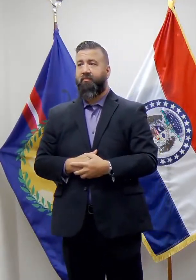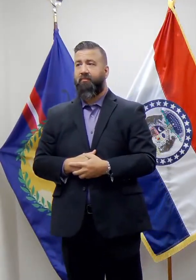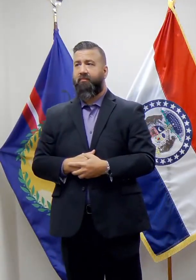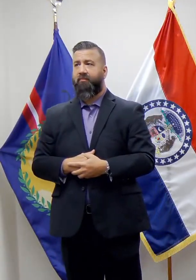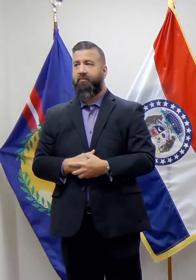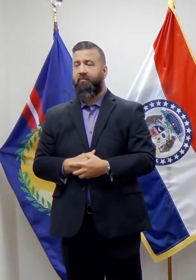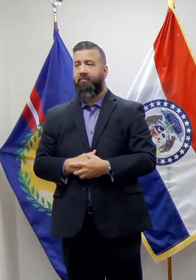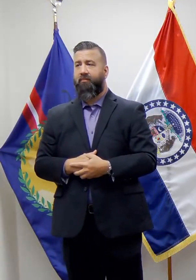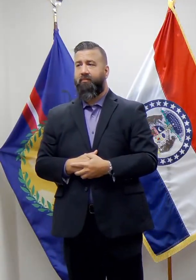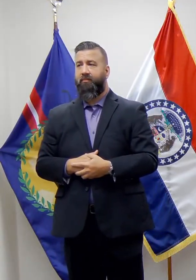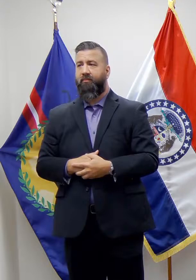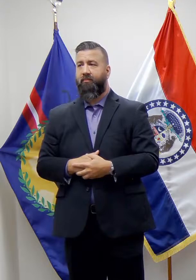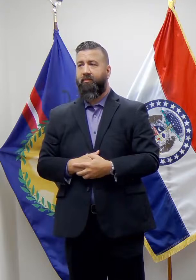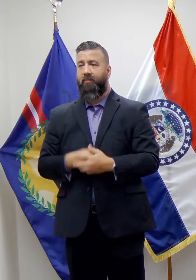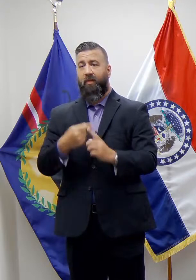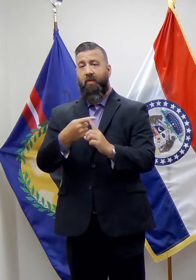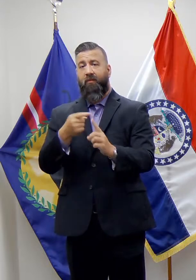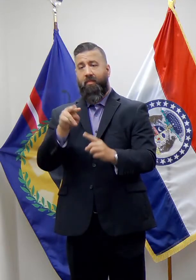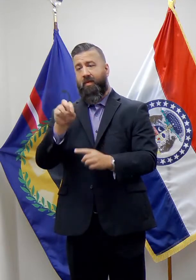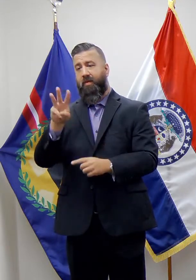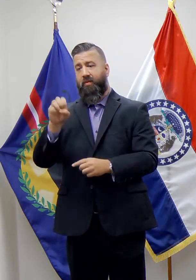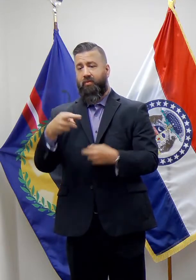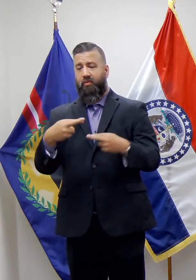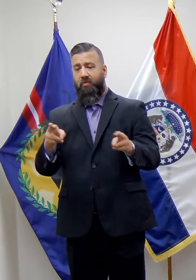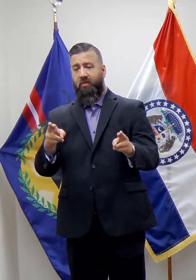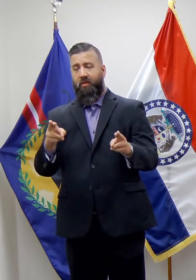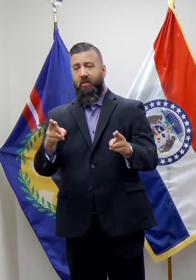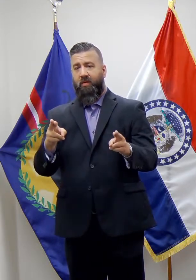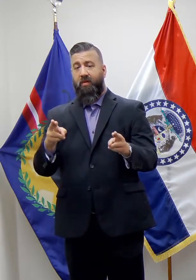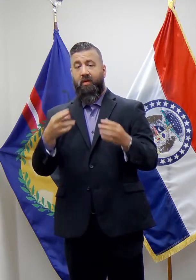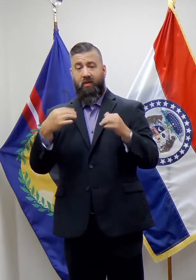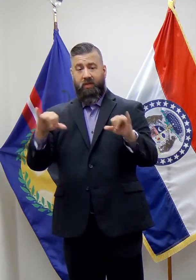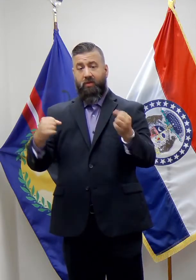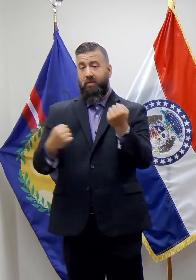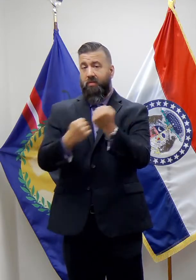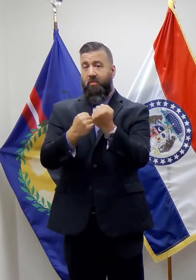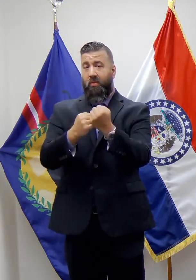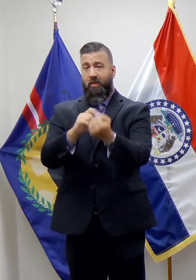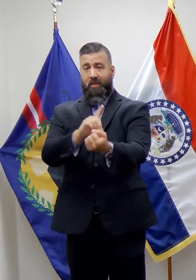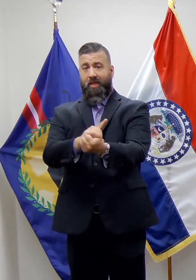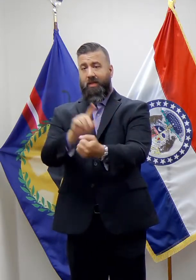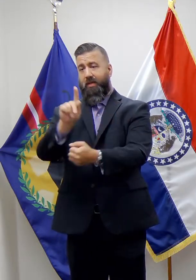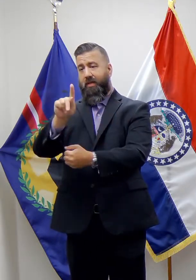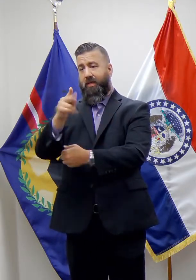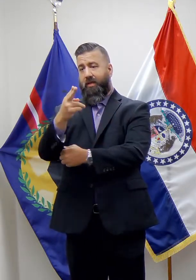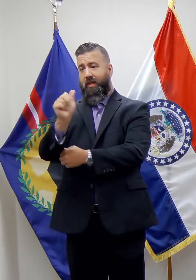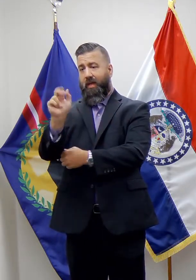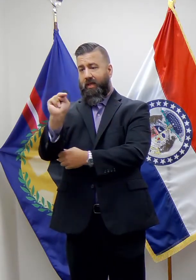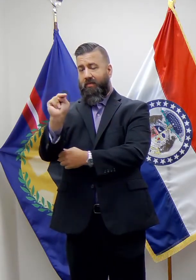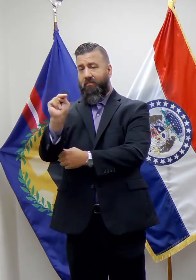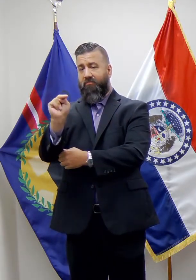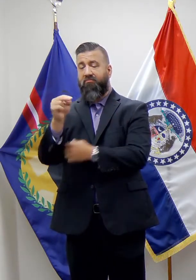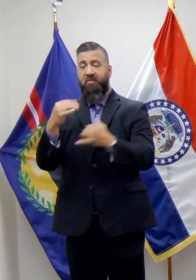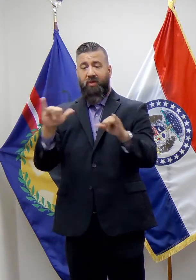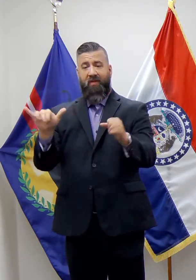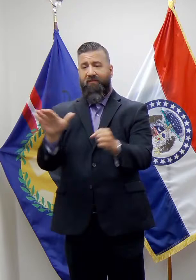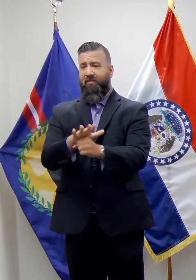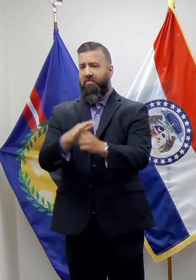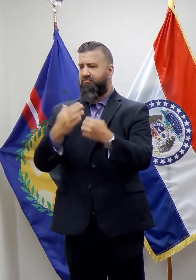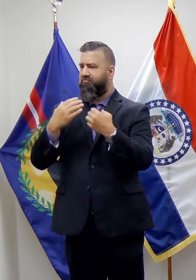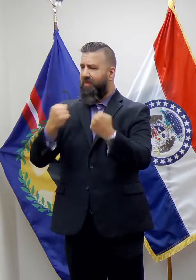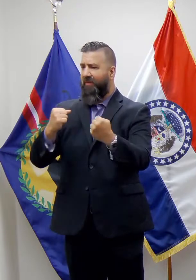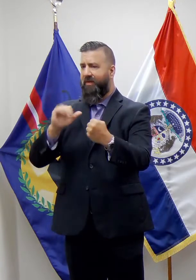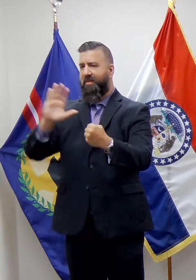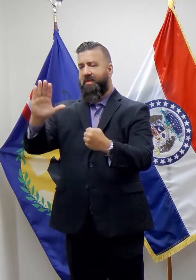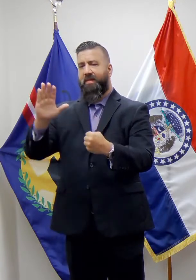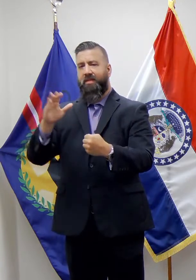Coming from the newsroom, they want to know if you still stand behind Dr. Khan, and do you still have full confidence in his